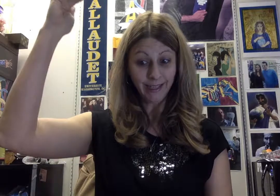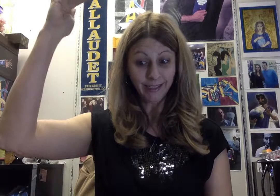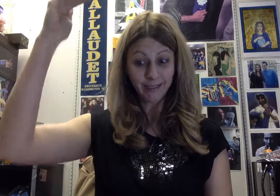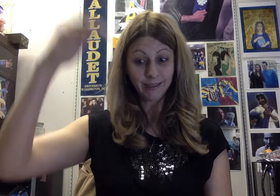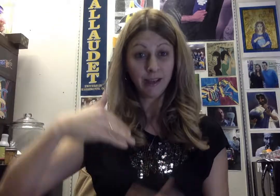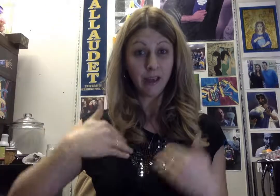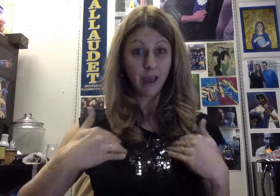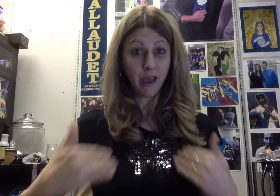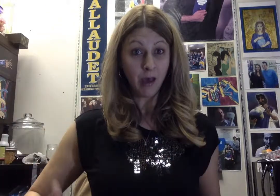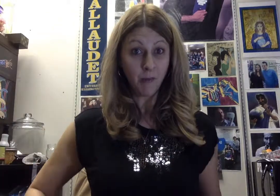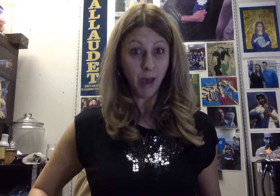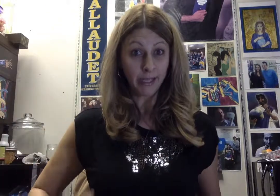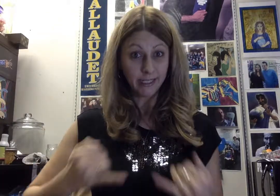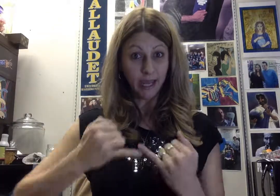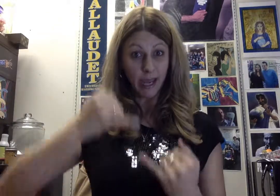height, body type,